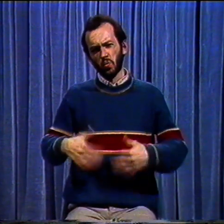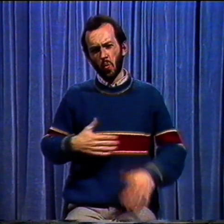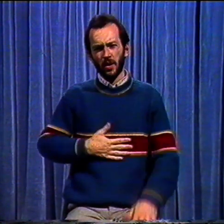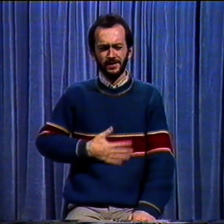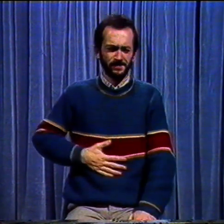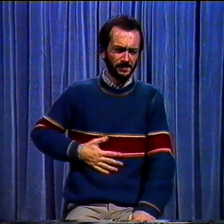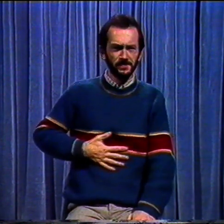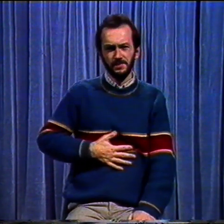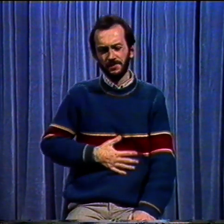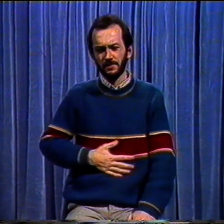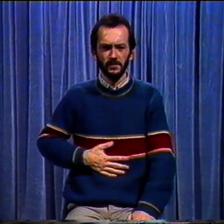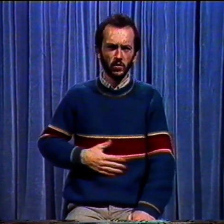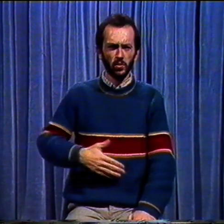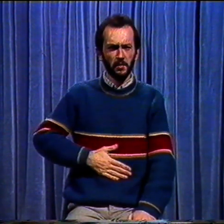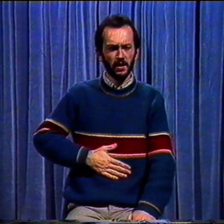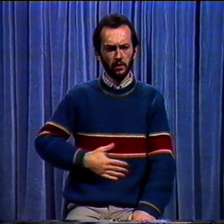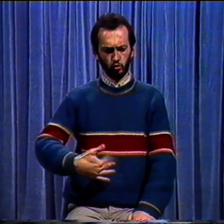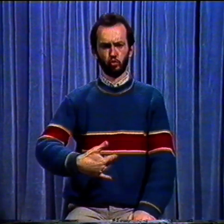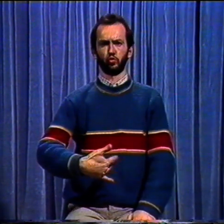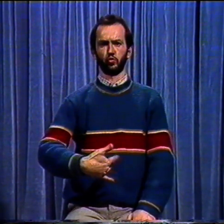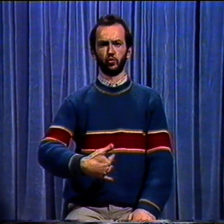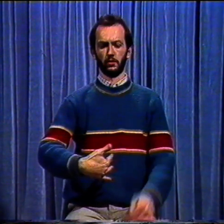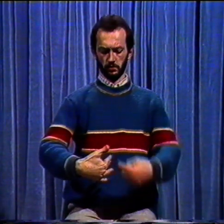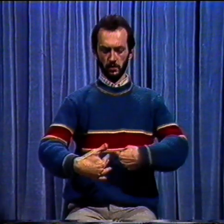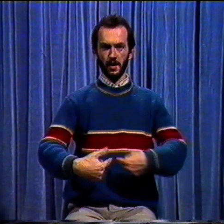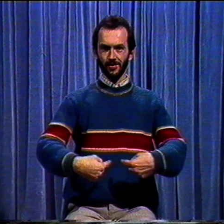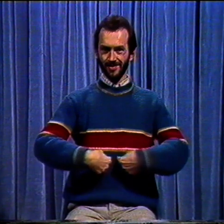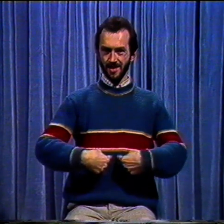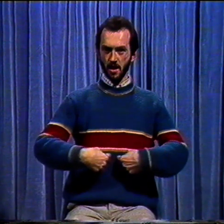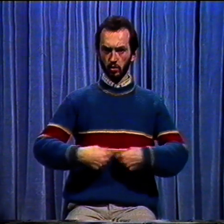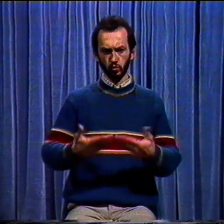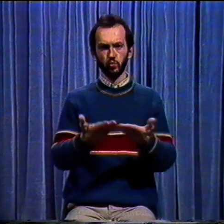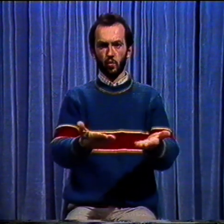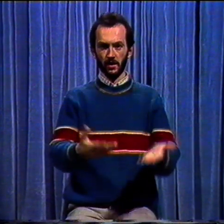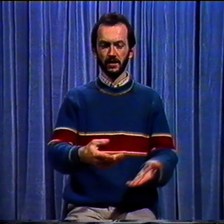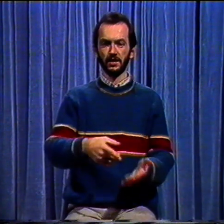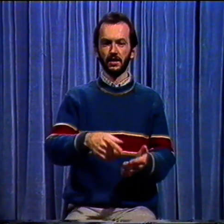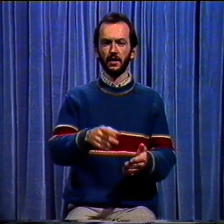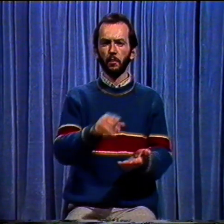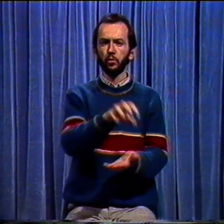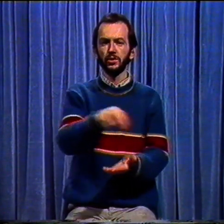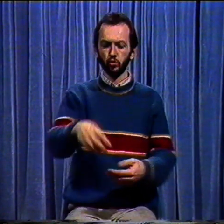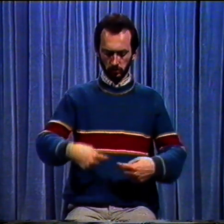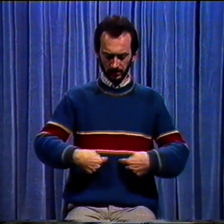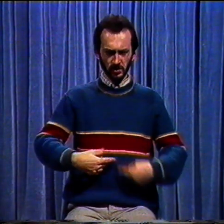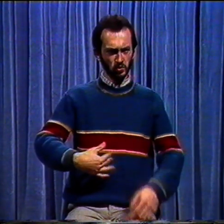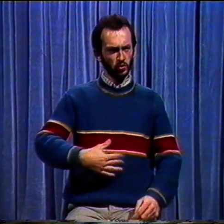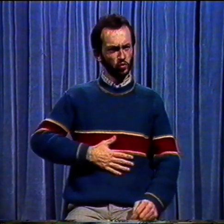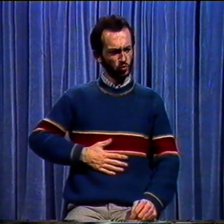If I say that I have a sore stomach, I can show that it's there. And it shows you the position of the sore stomach.